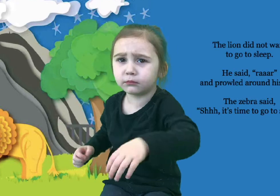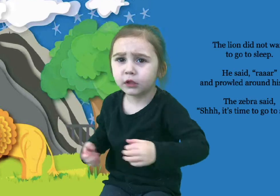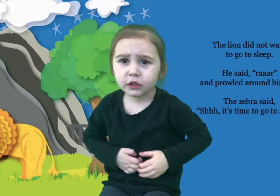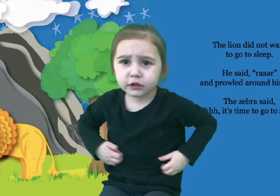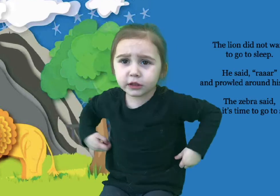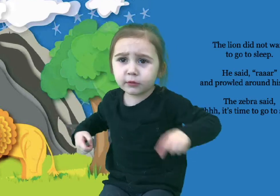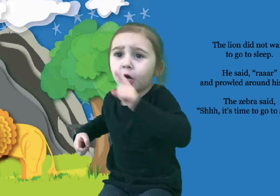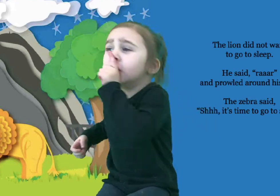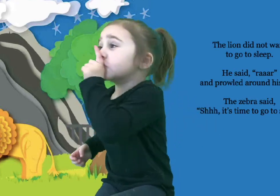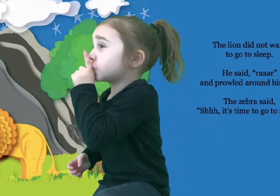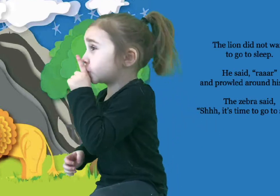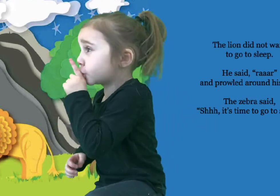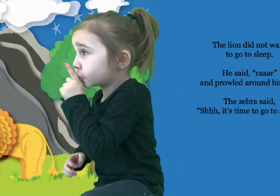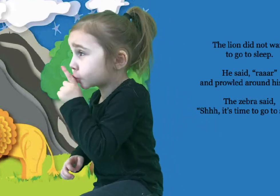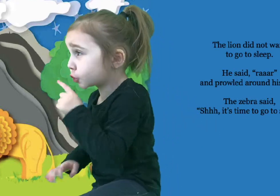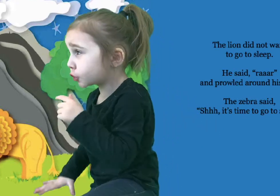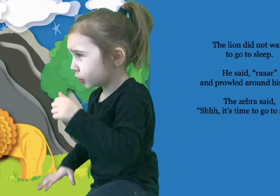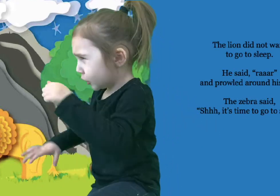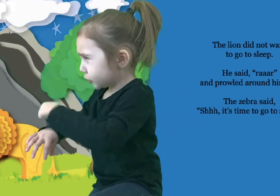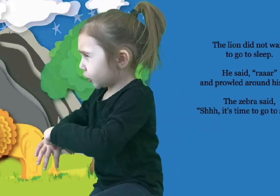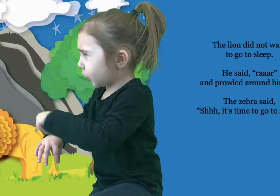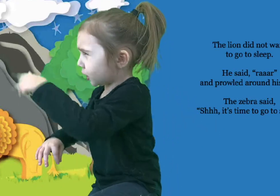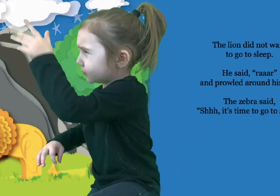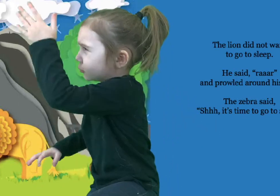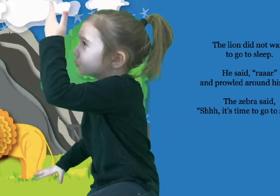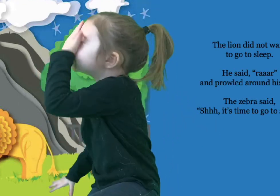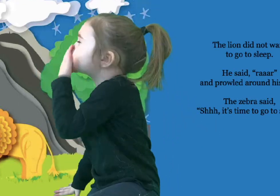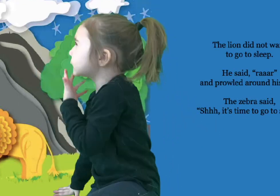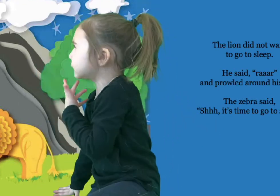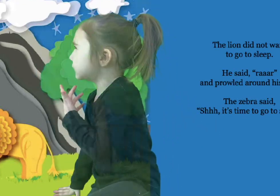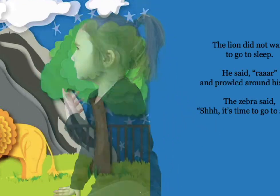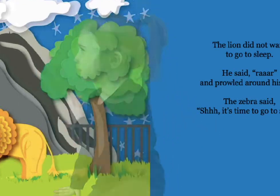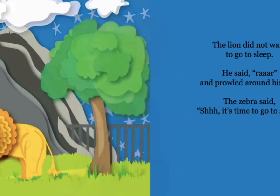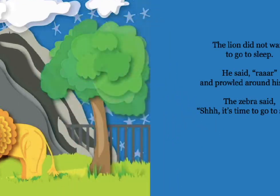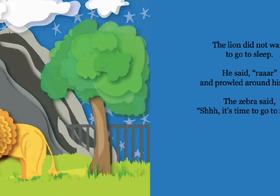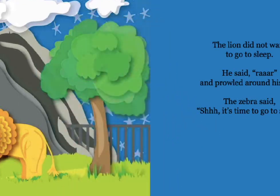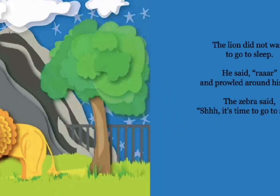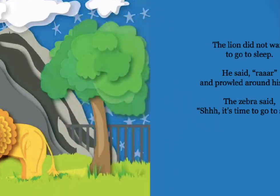The zebra said, Shhh, it's time to go to sleep.